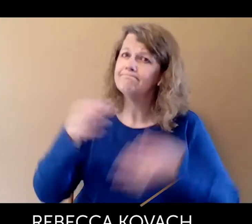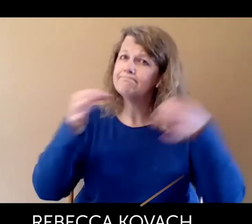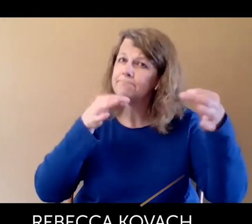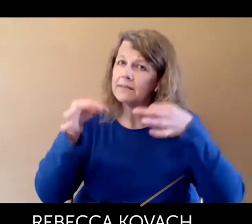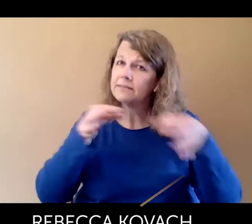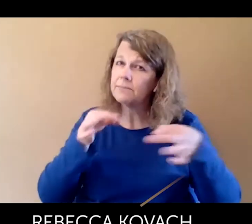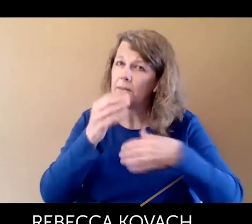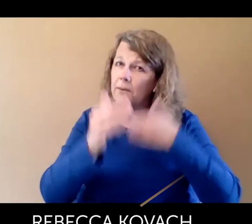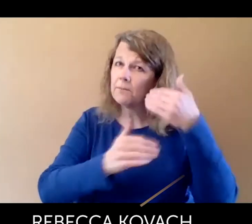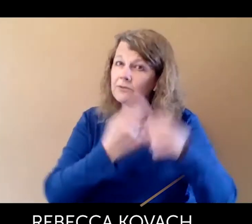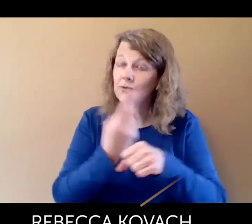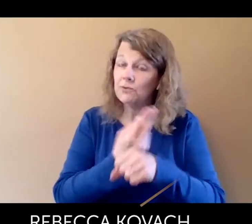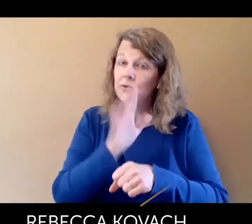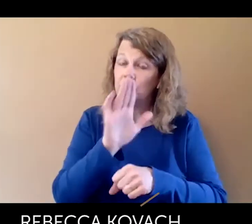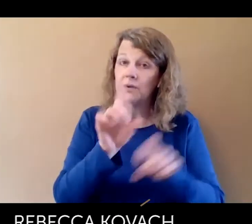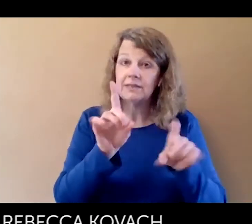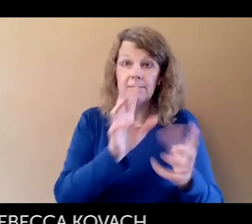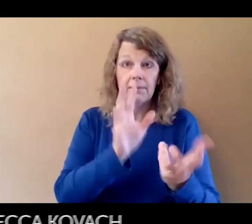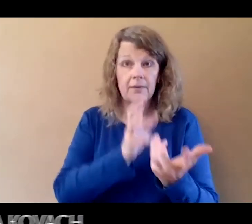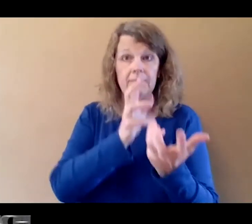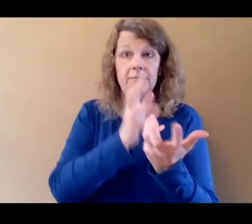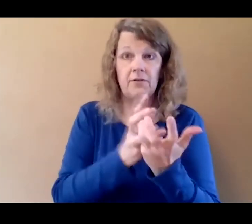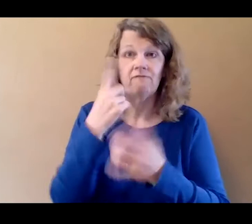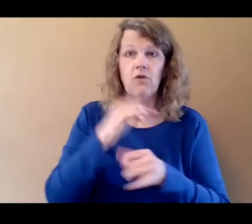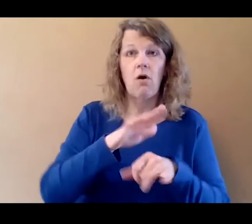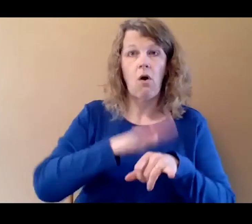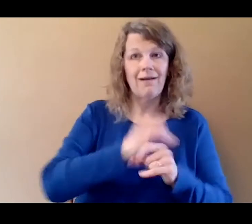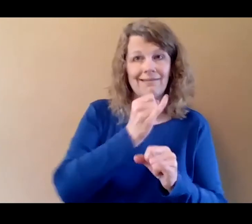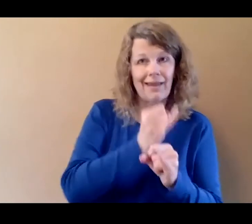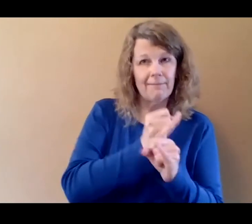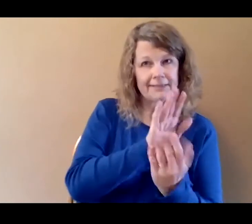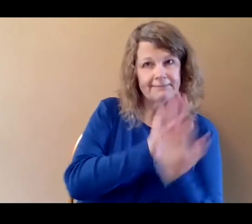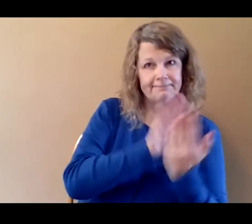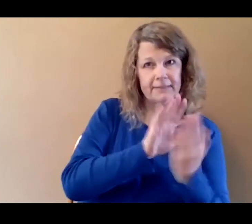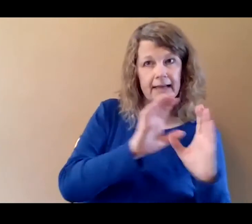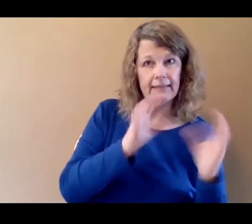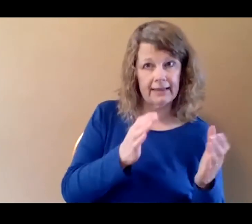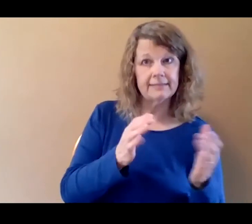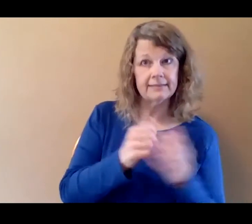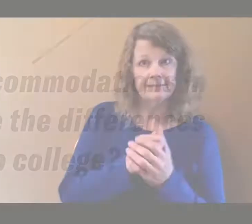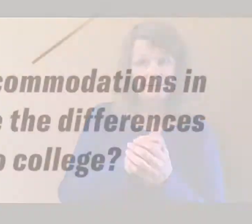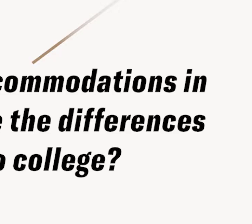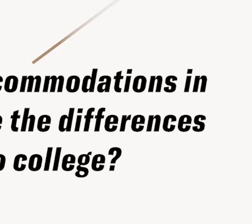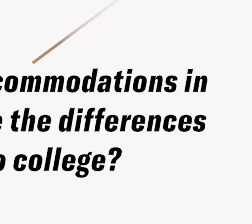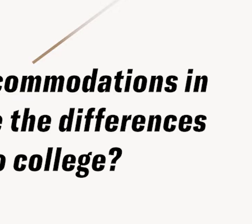will explain the process to using your exam accommodations for our on-campus classes.